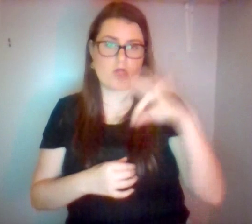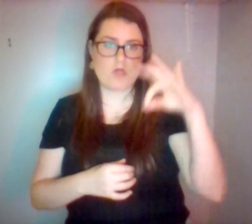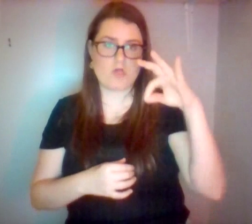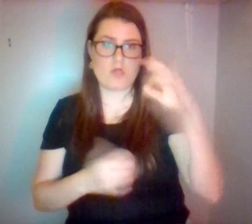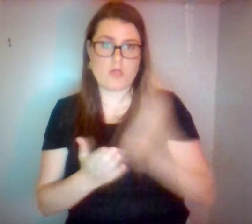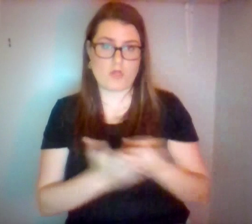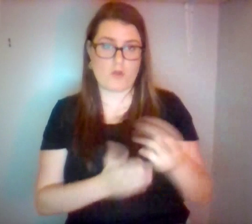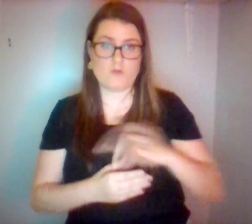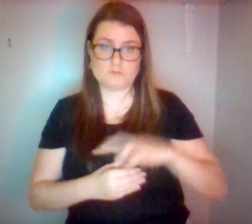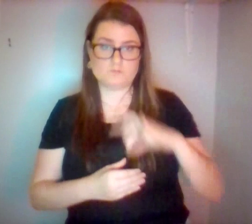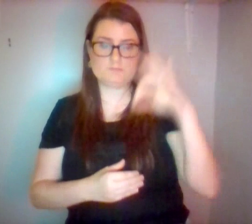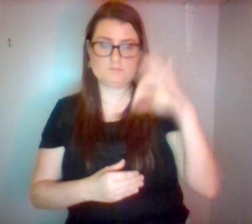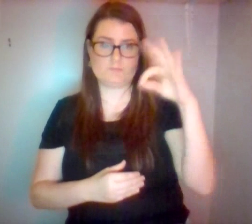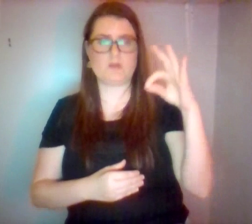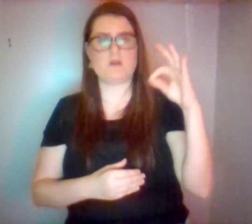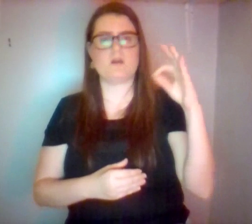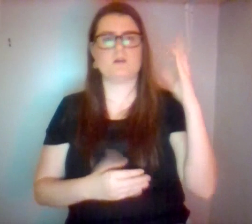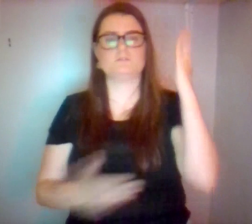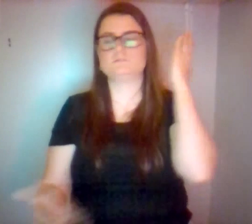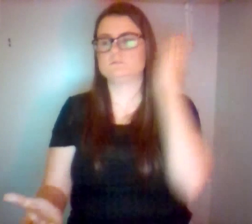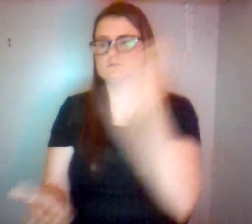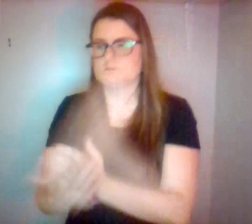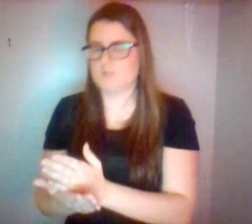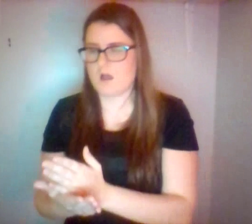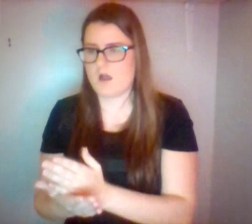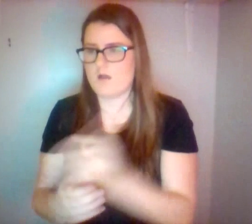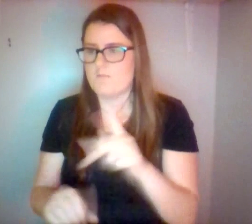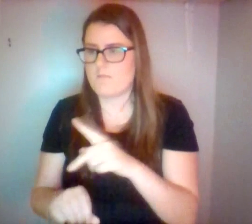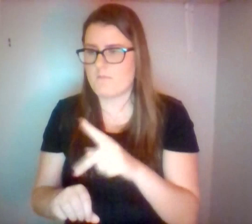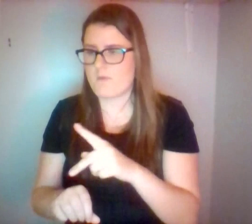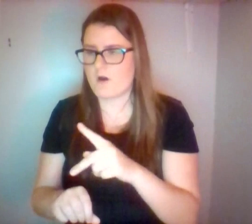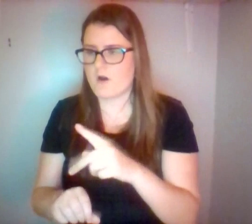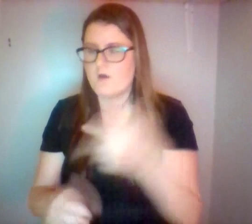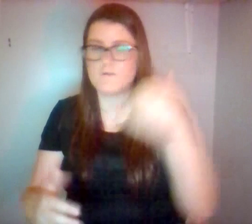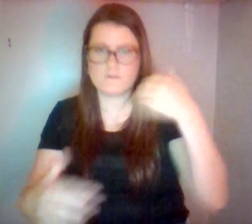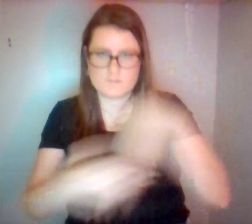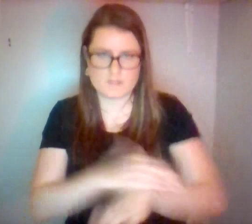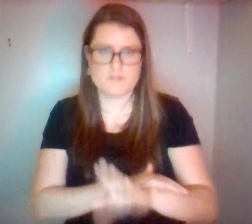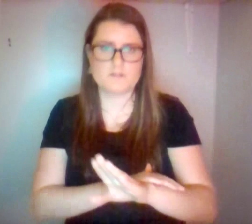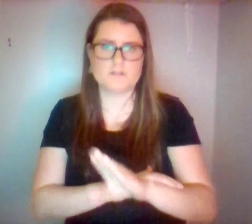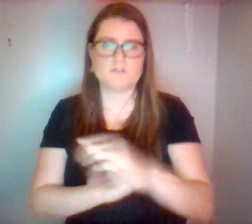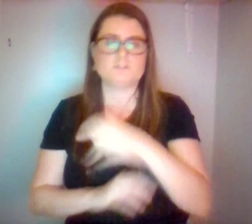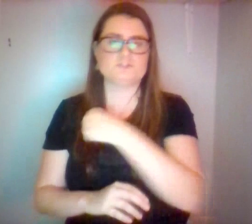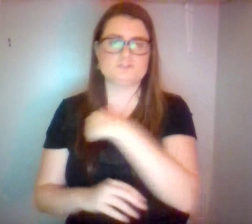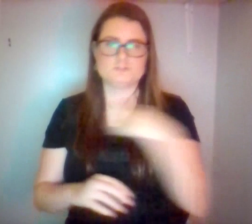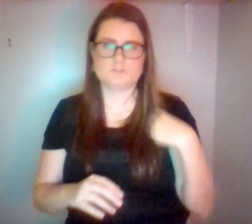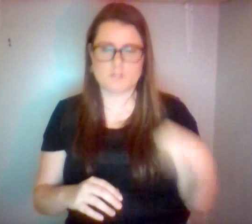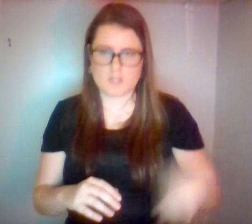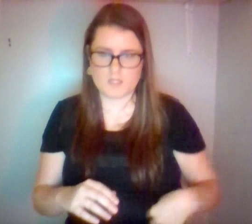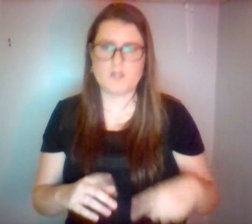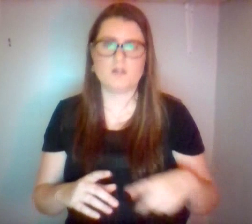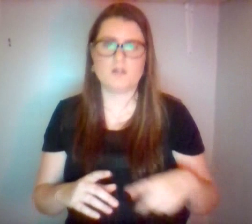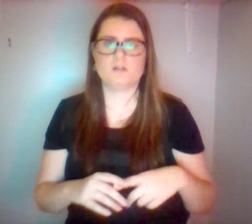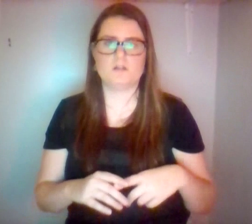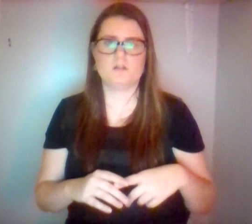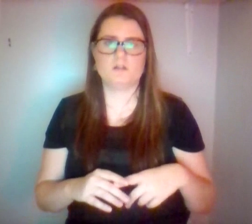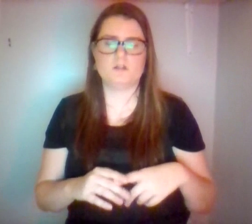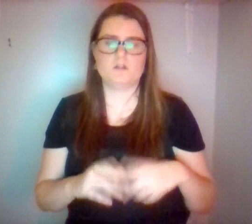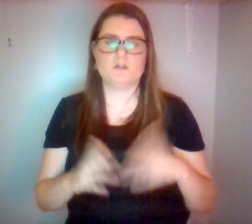into Bithynia, and then it says the Spirit of Jesus did not allow them to go into Bithynia. So they made another left turn and went